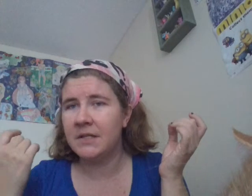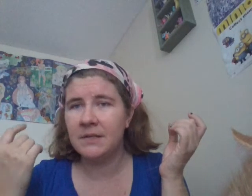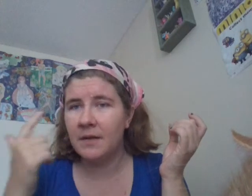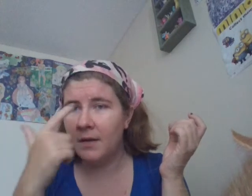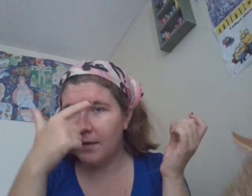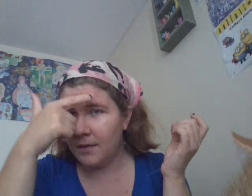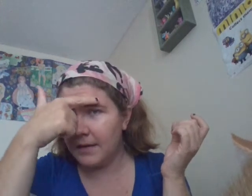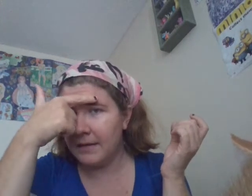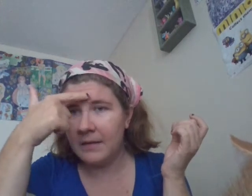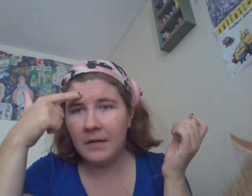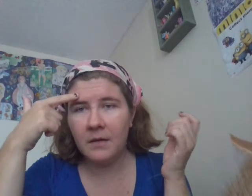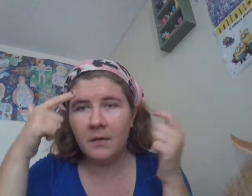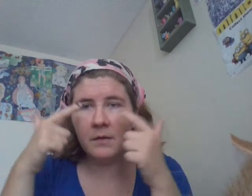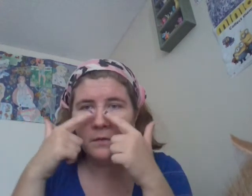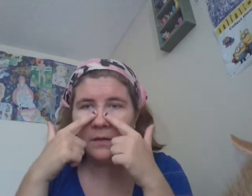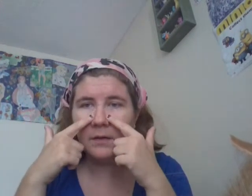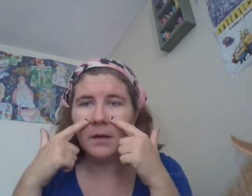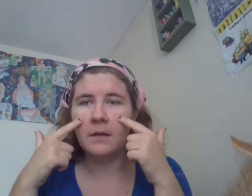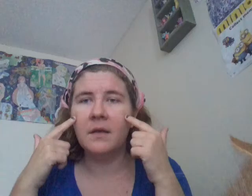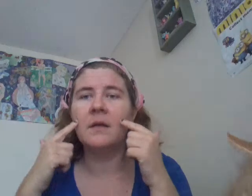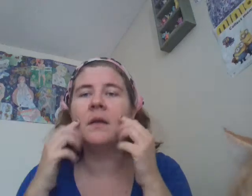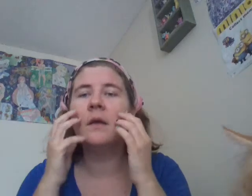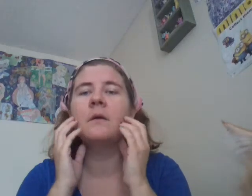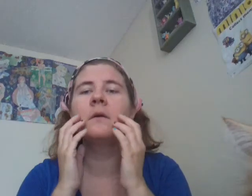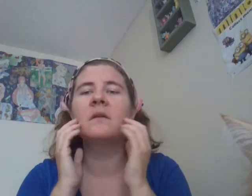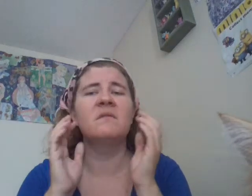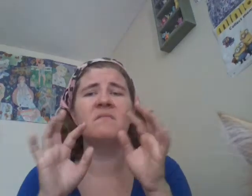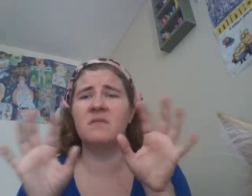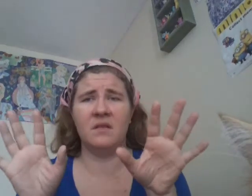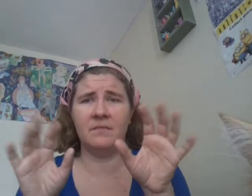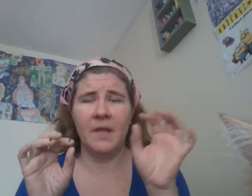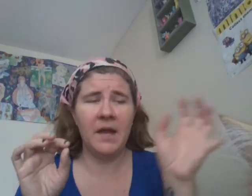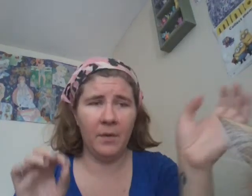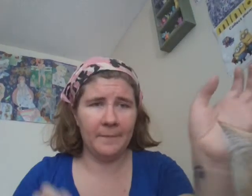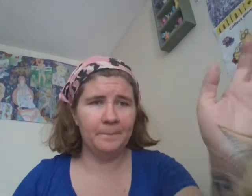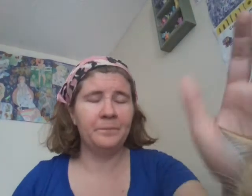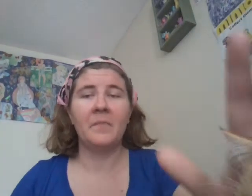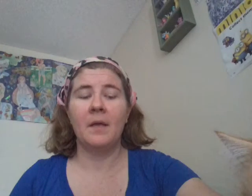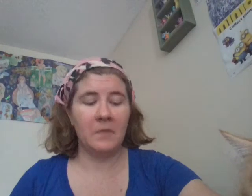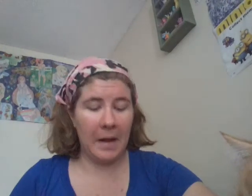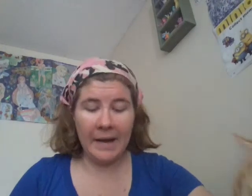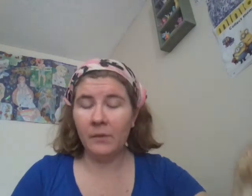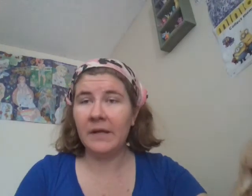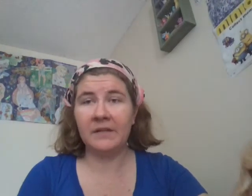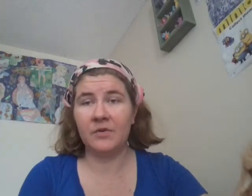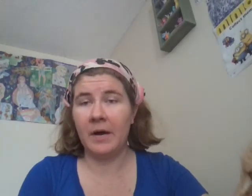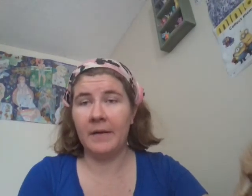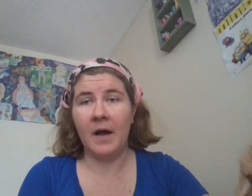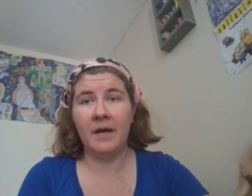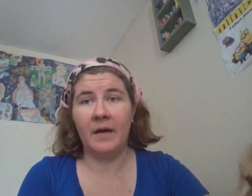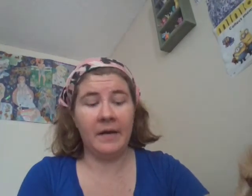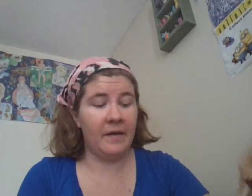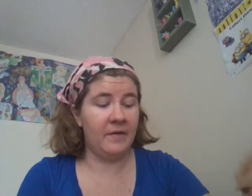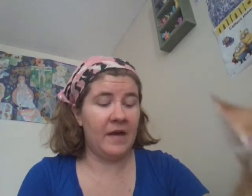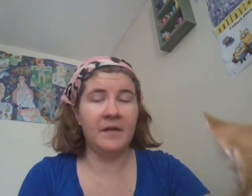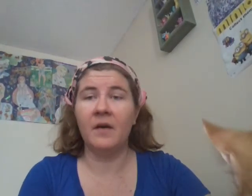blotchies. Kind of in here and in here. Anyway. Anyway. I don't like to cry. I've had